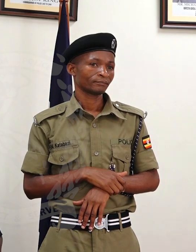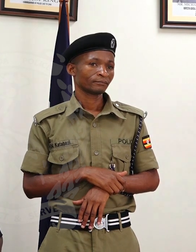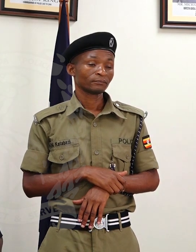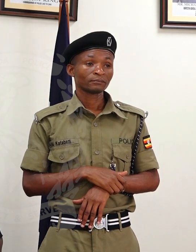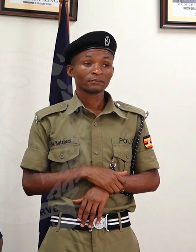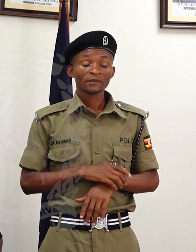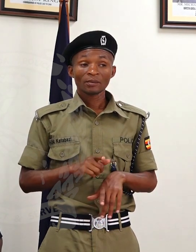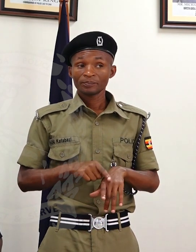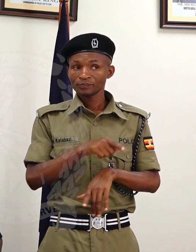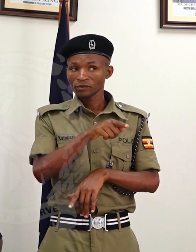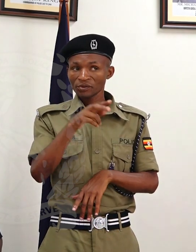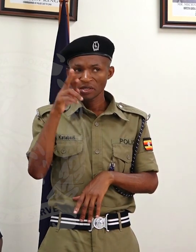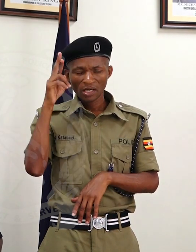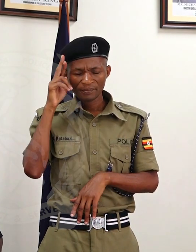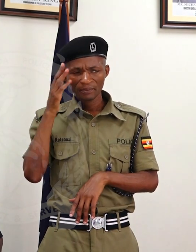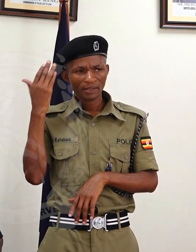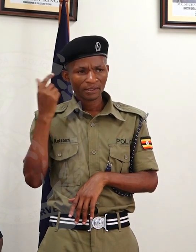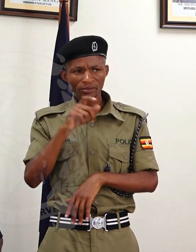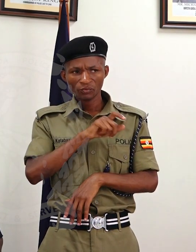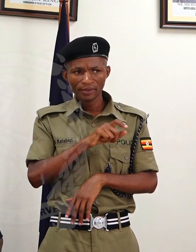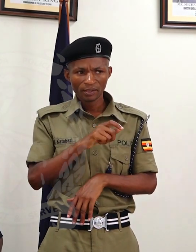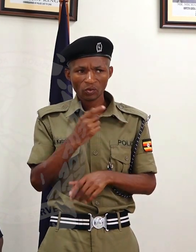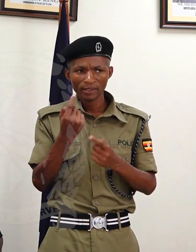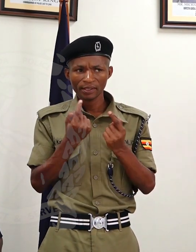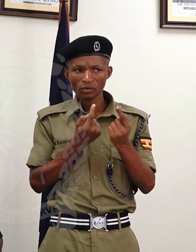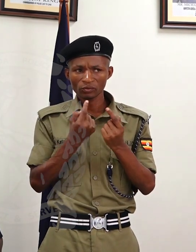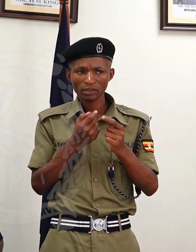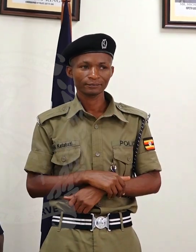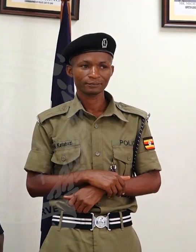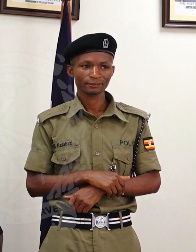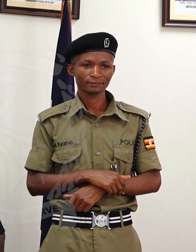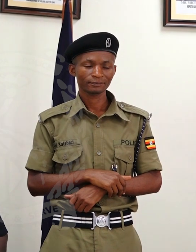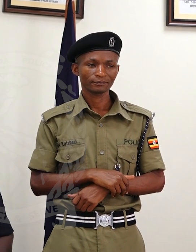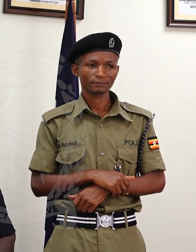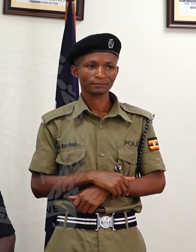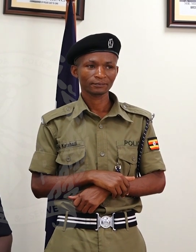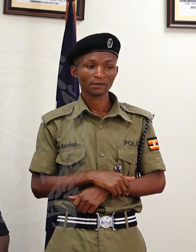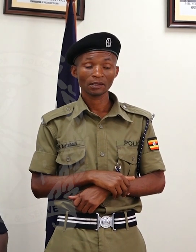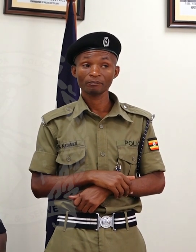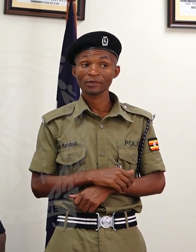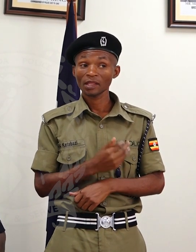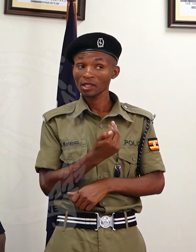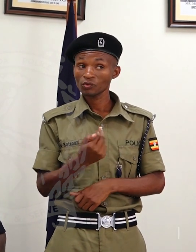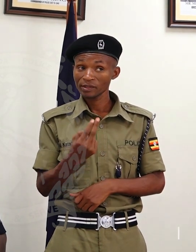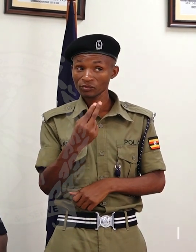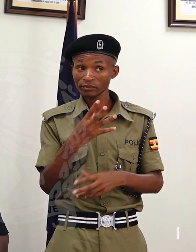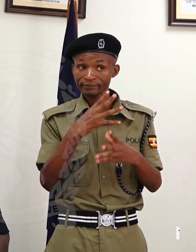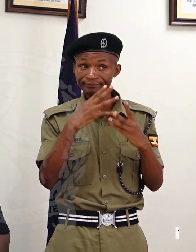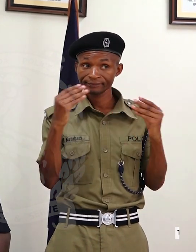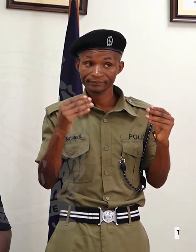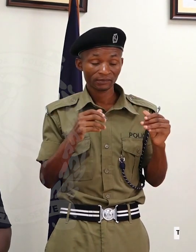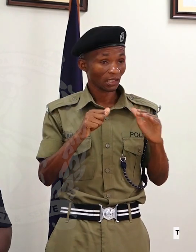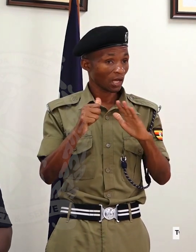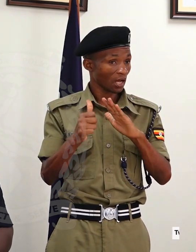You also remember last week that we talked about two children disappeared under circumstances of